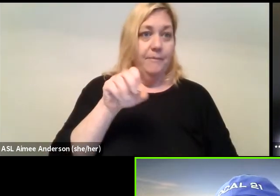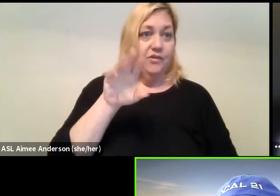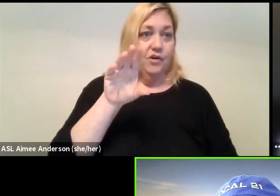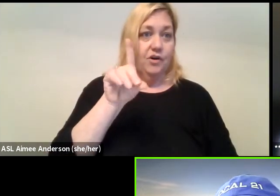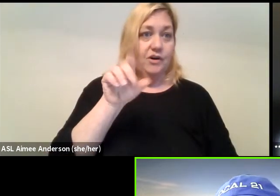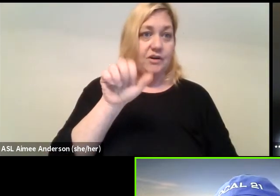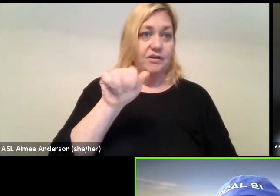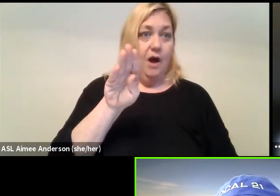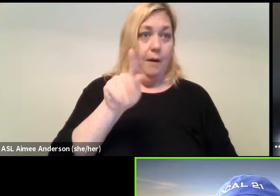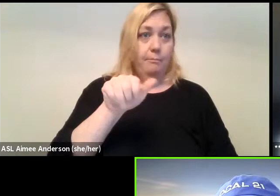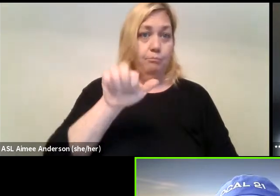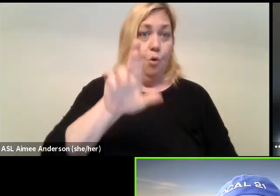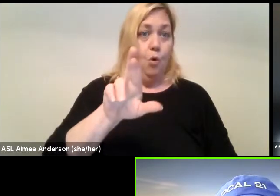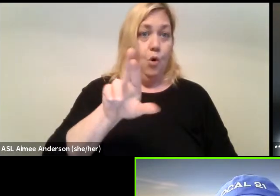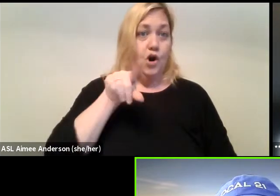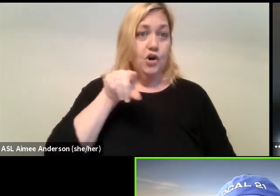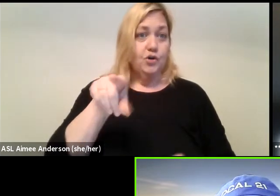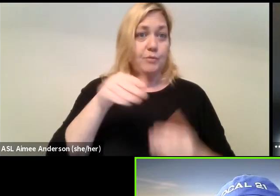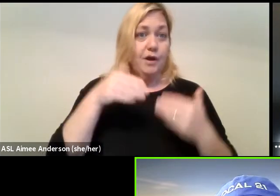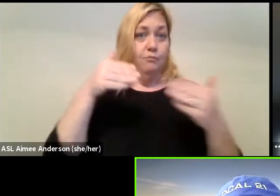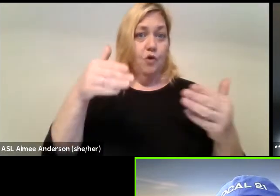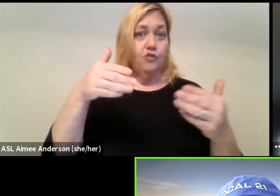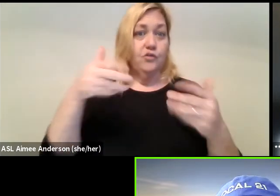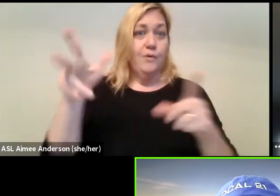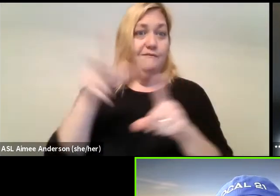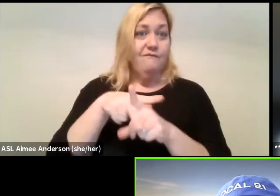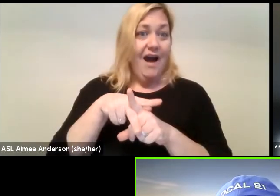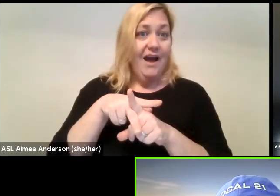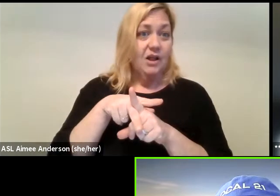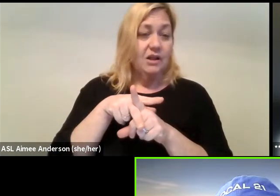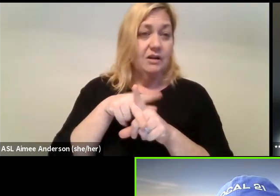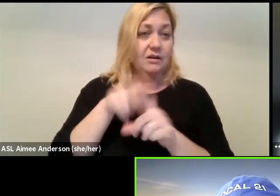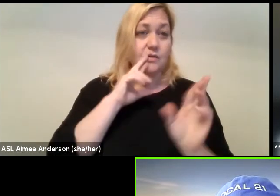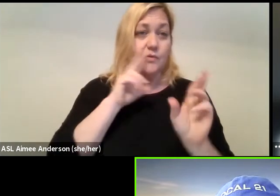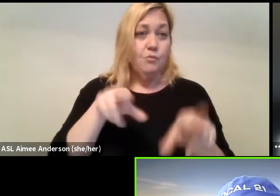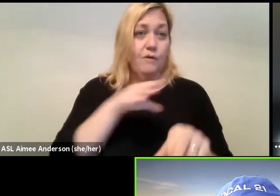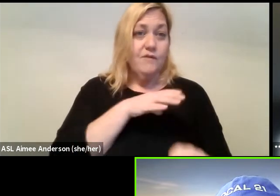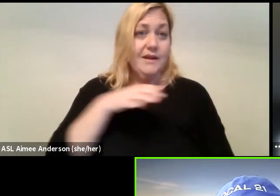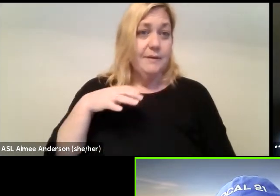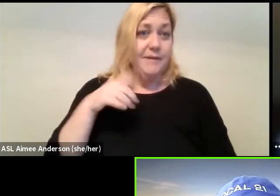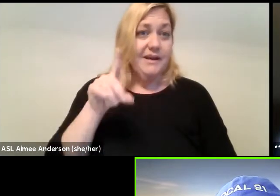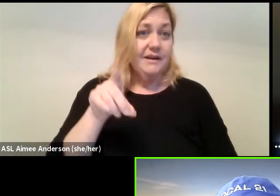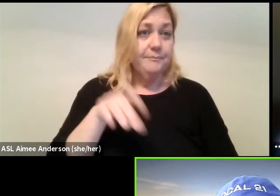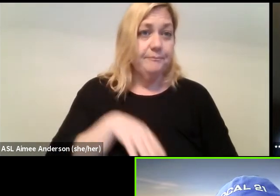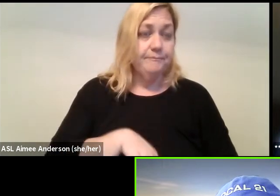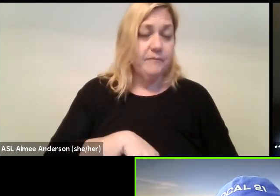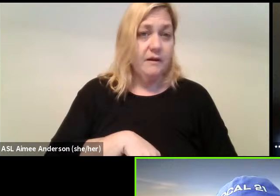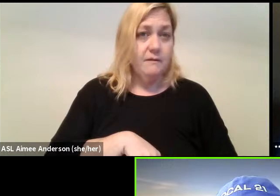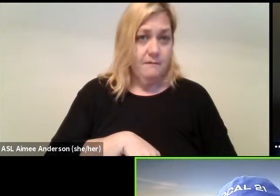a motion to receive and file the report of the committee?